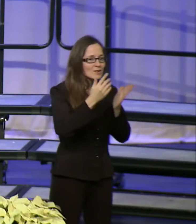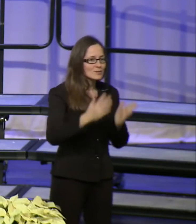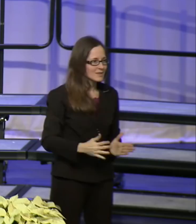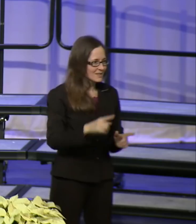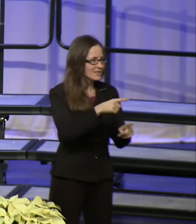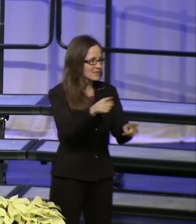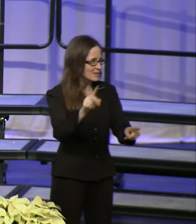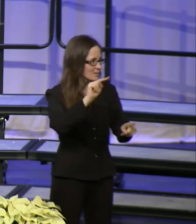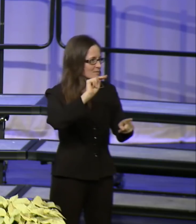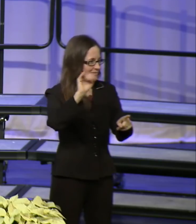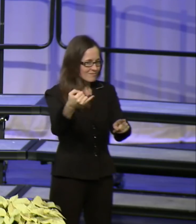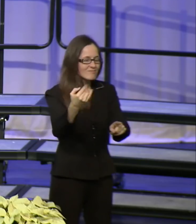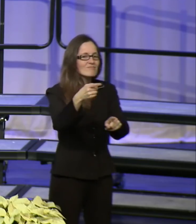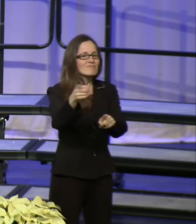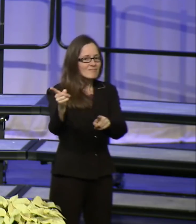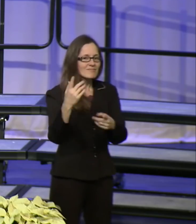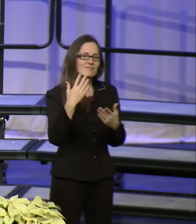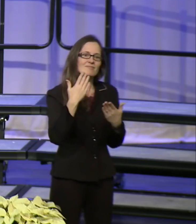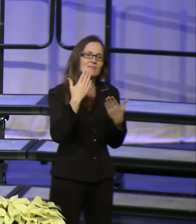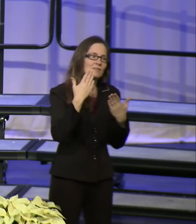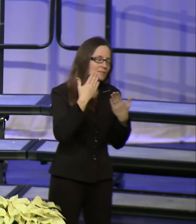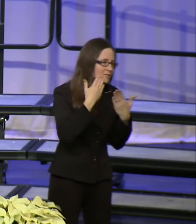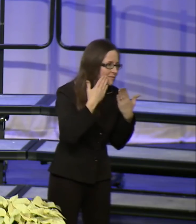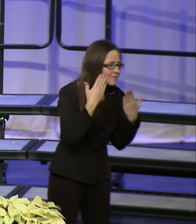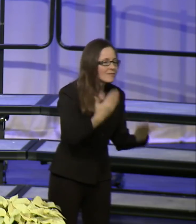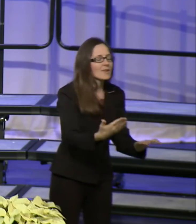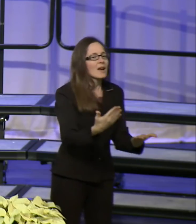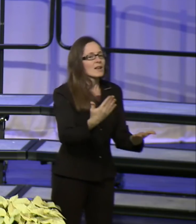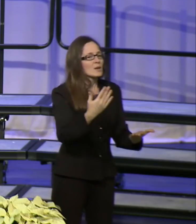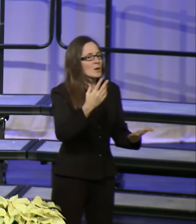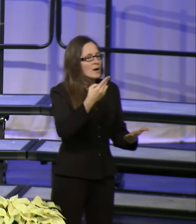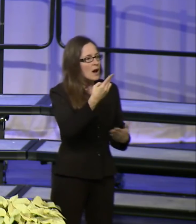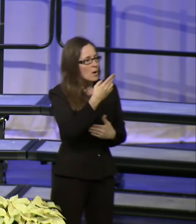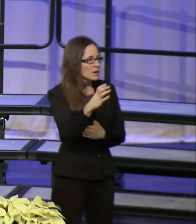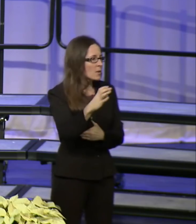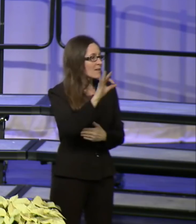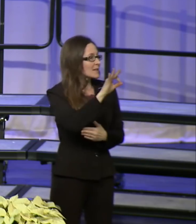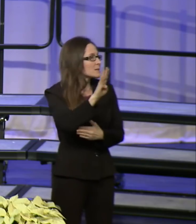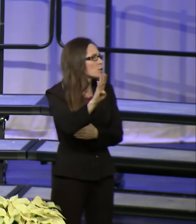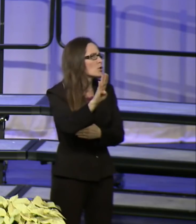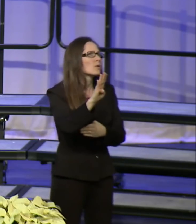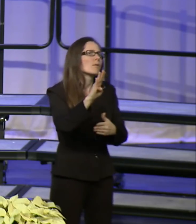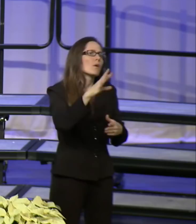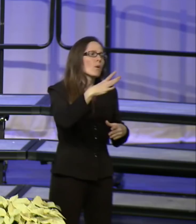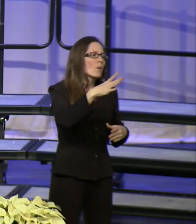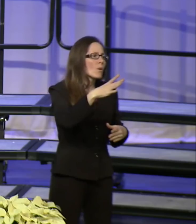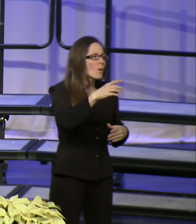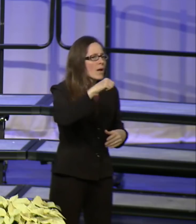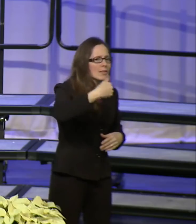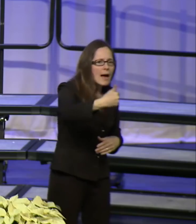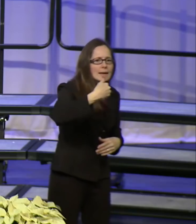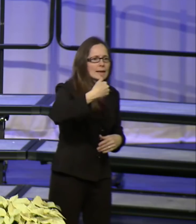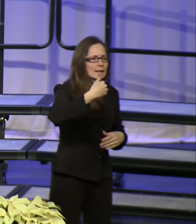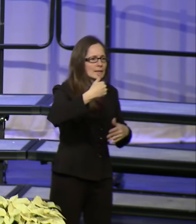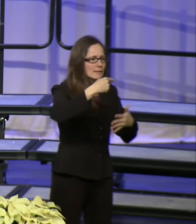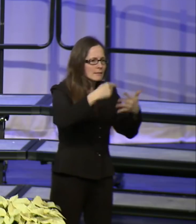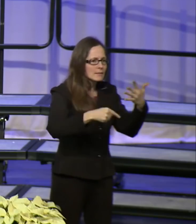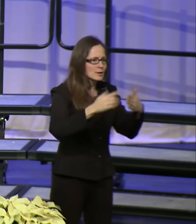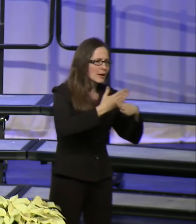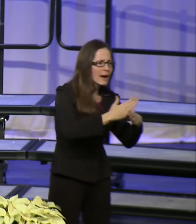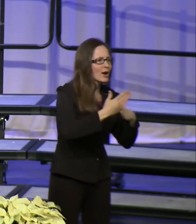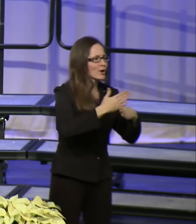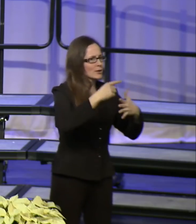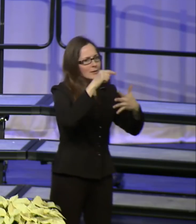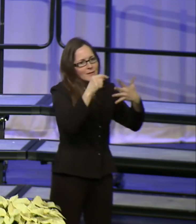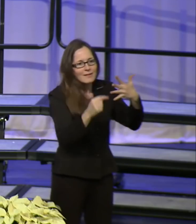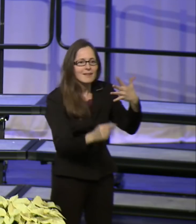in Beltsville, Maryland. To see likes and shares on Facebook and IG and retweets for the past 2 years has kept me encouraged on the path to victory. I